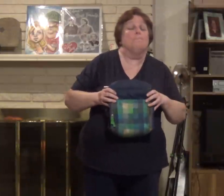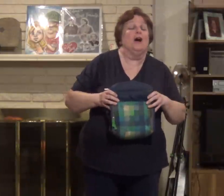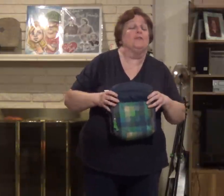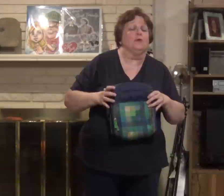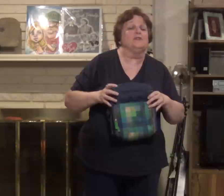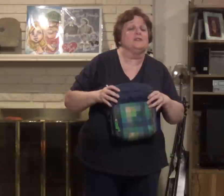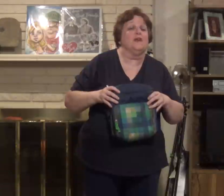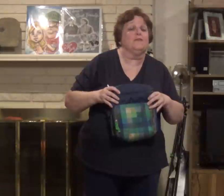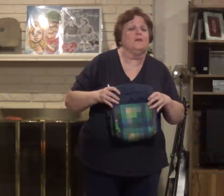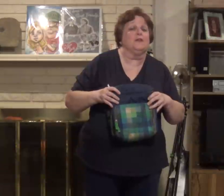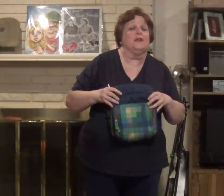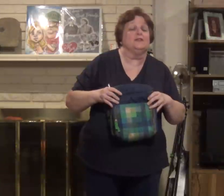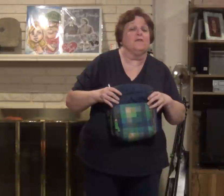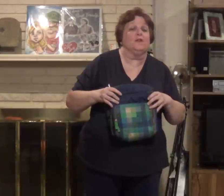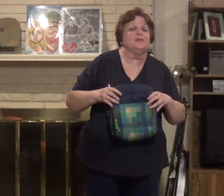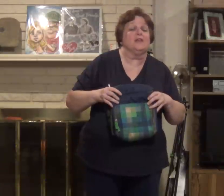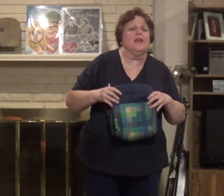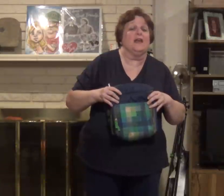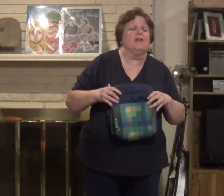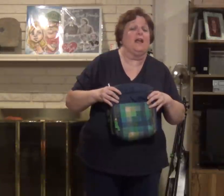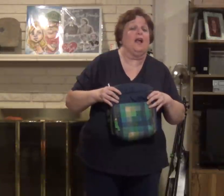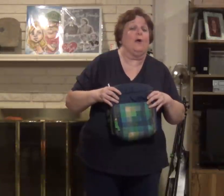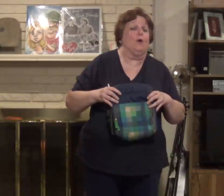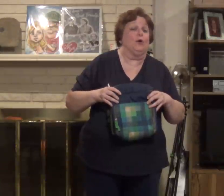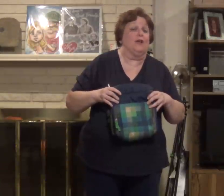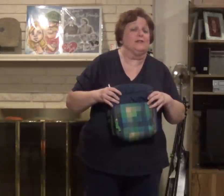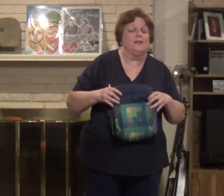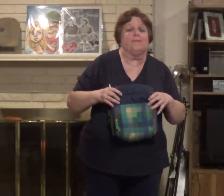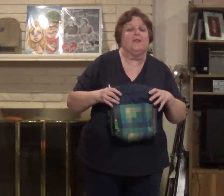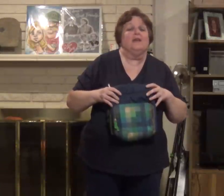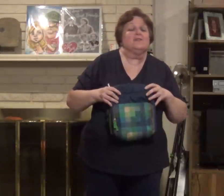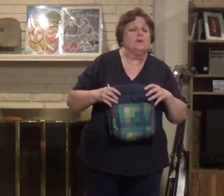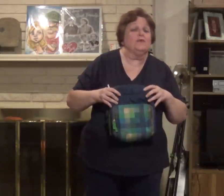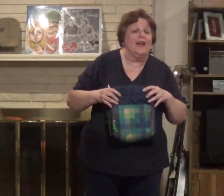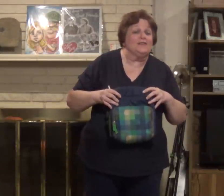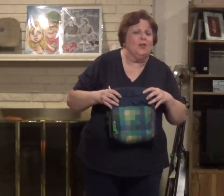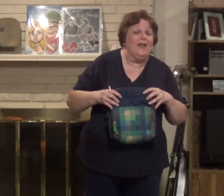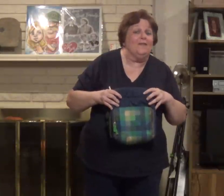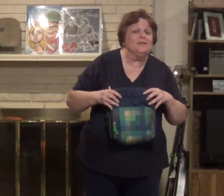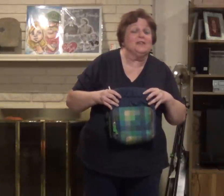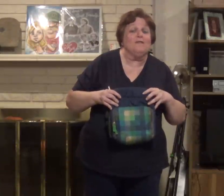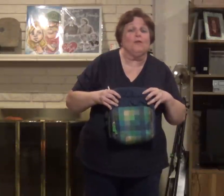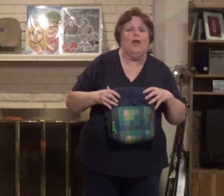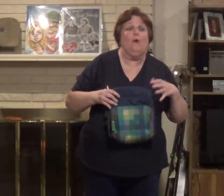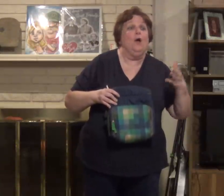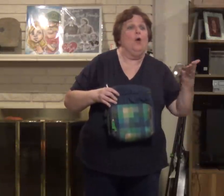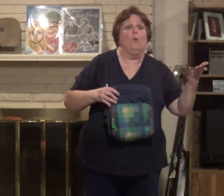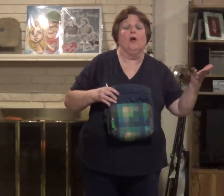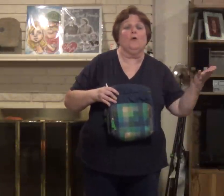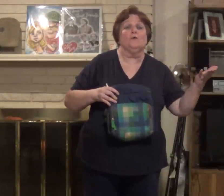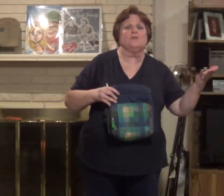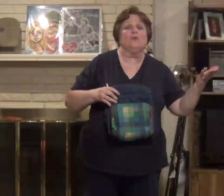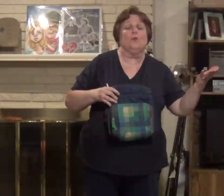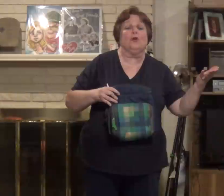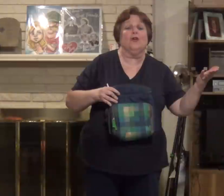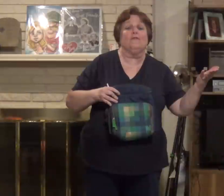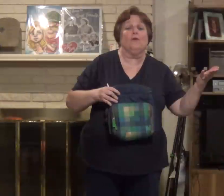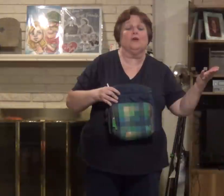but there is definitely a difference and I like how I organized it. So that's all I have to say for now. What goals are you working on for